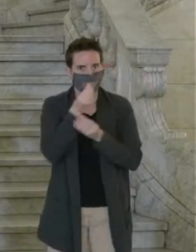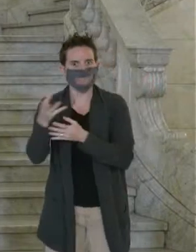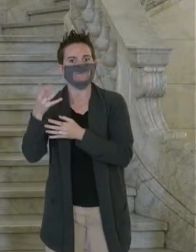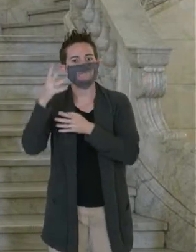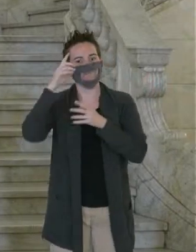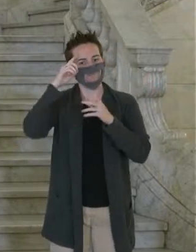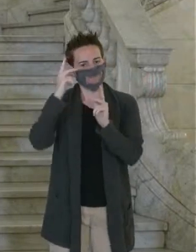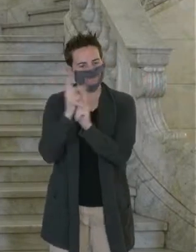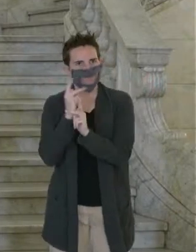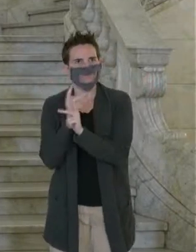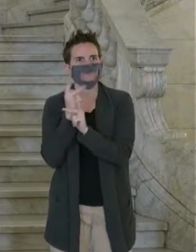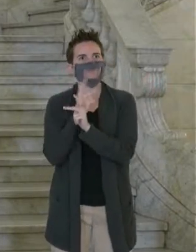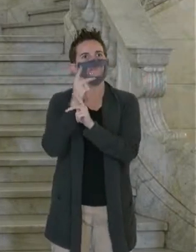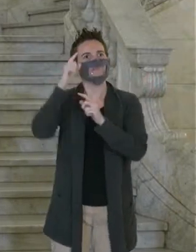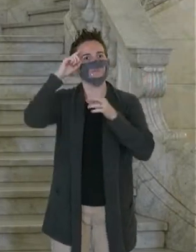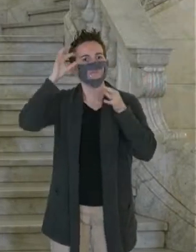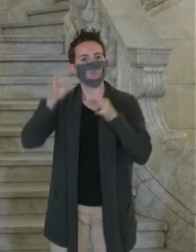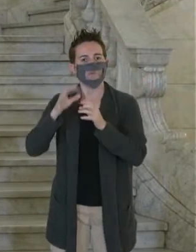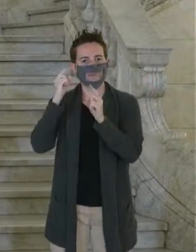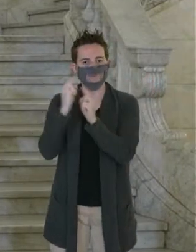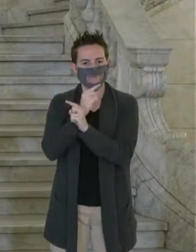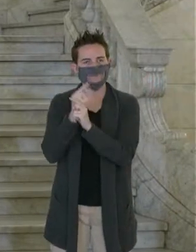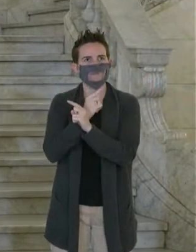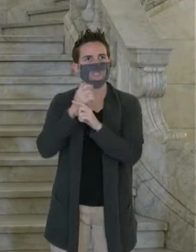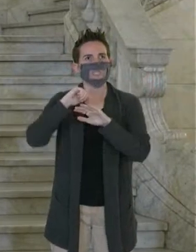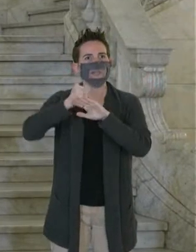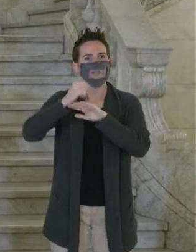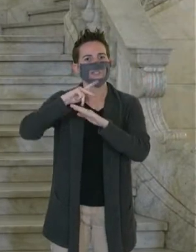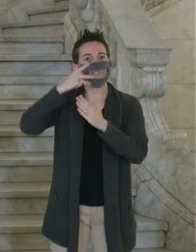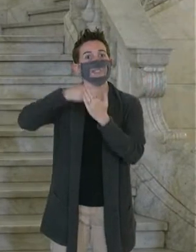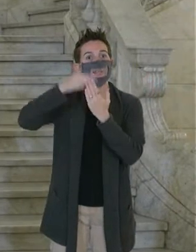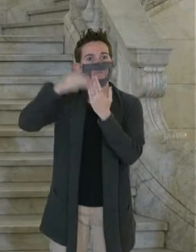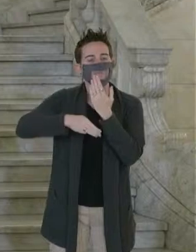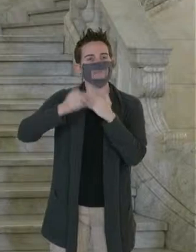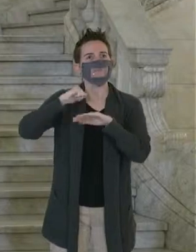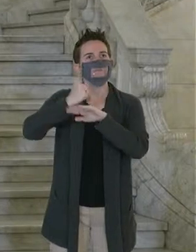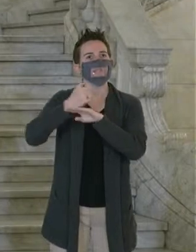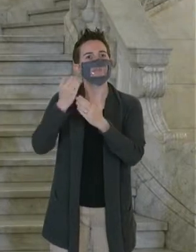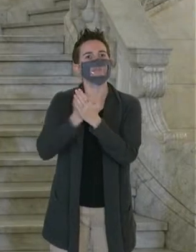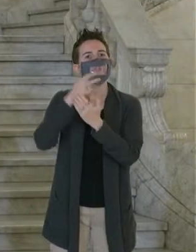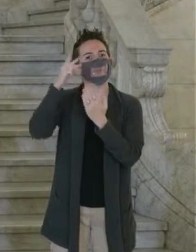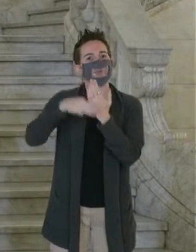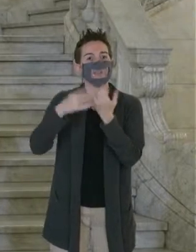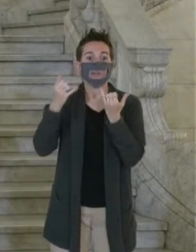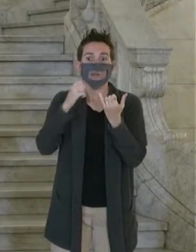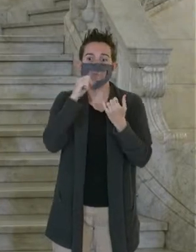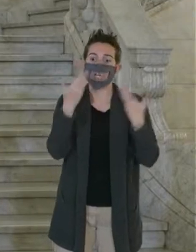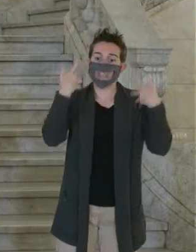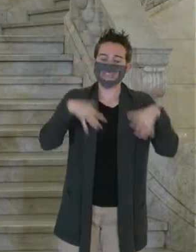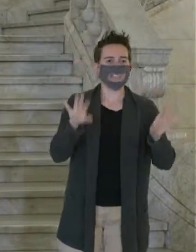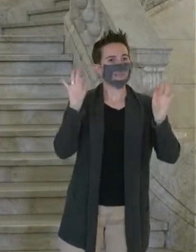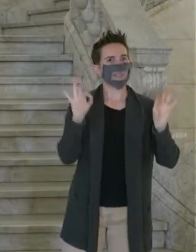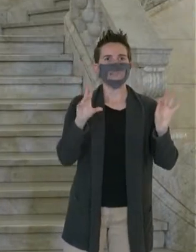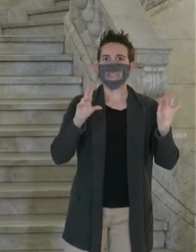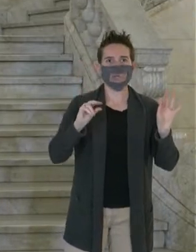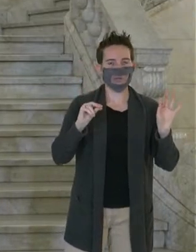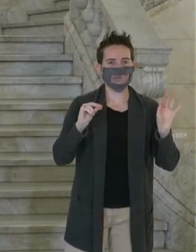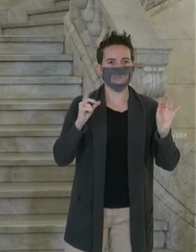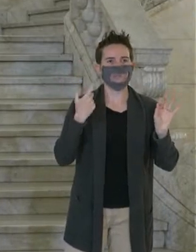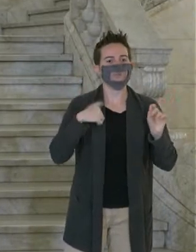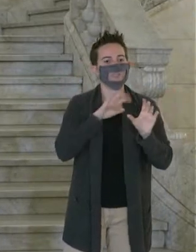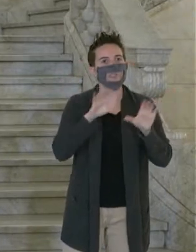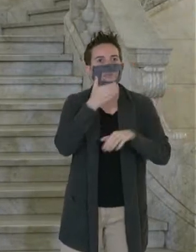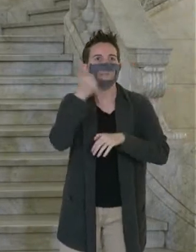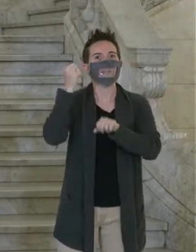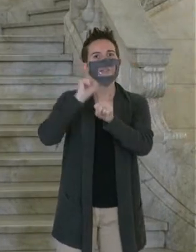our decision-making and program development moving forward. Again, we're not out of the woods yet, but we're doing our very best to streamline efforts